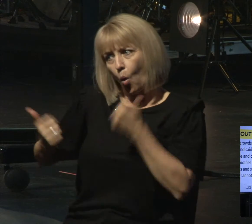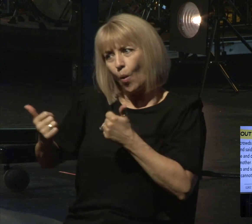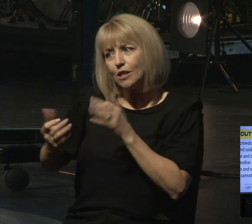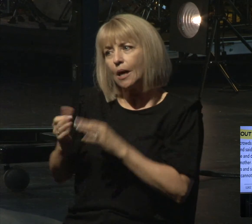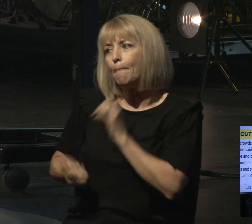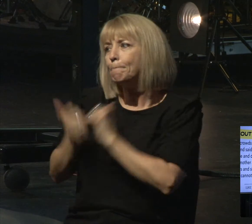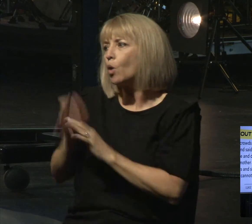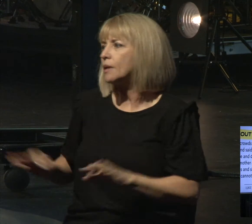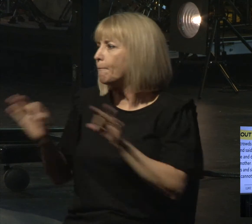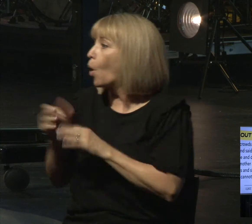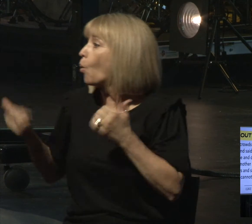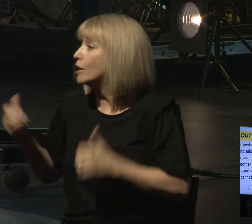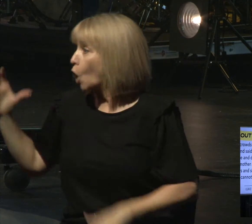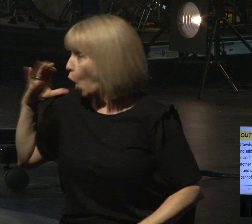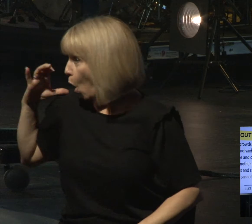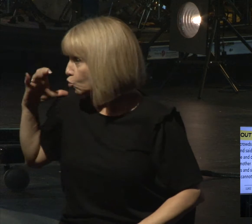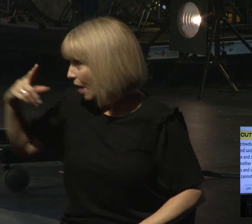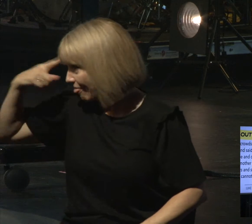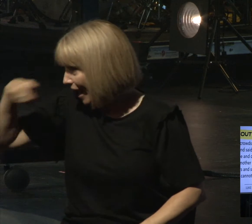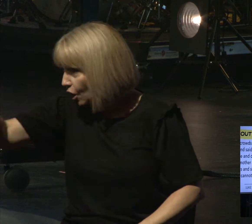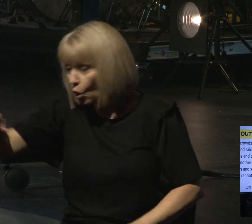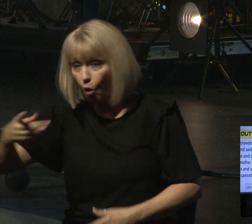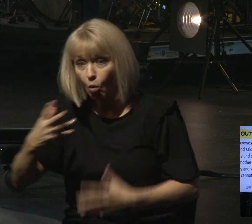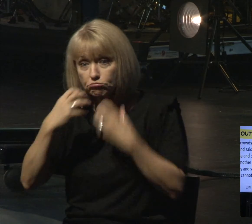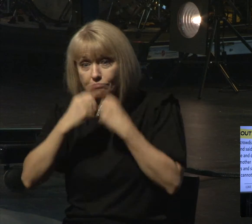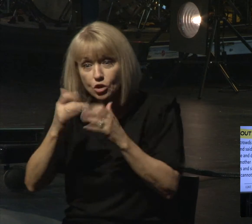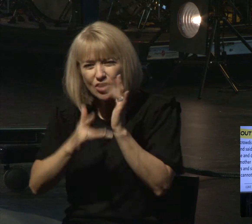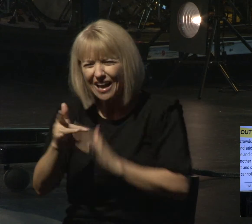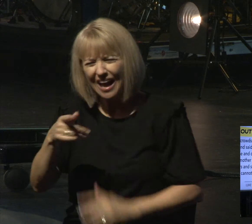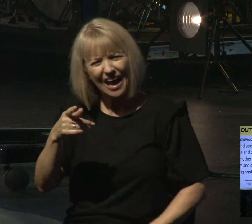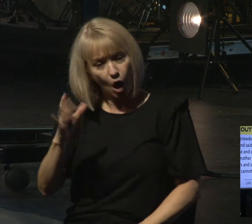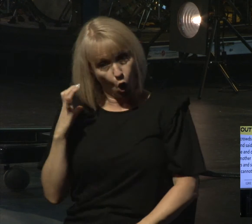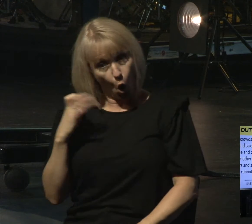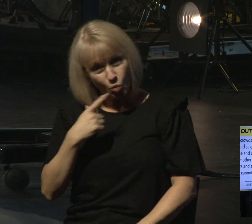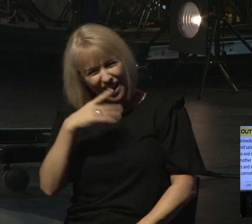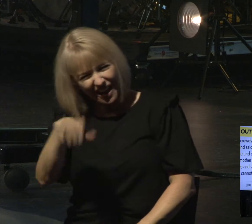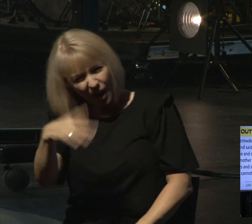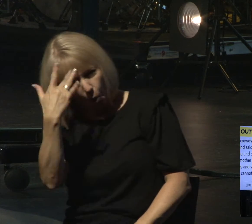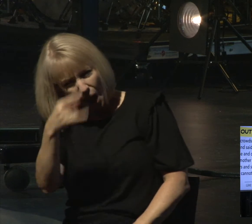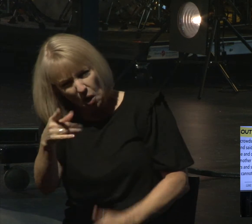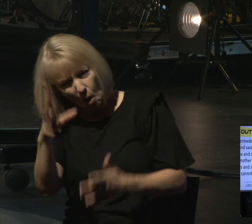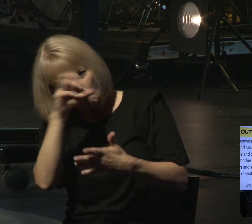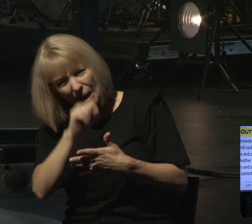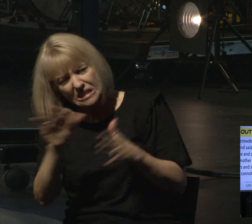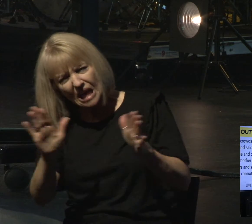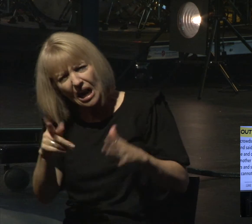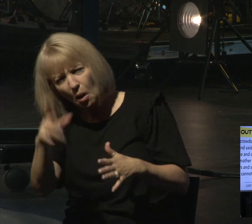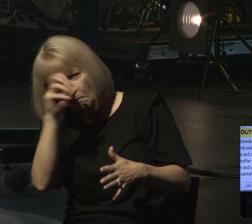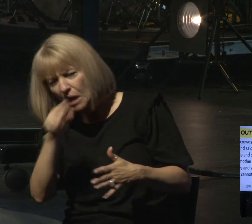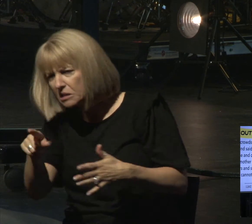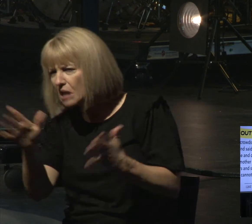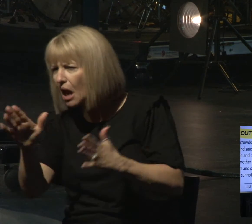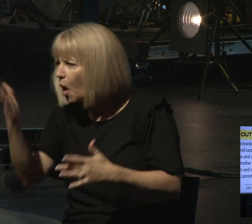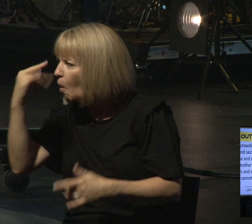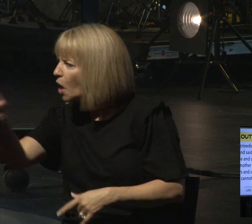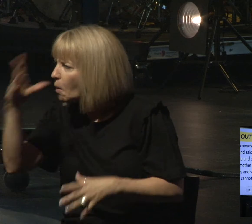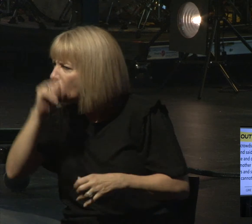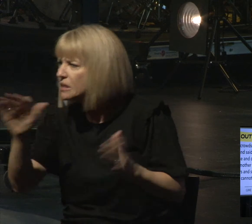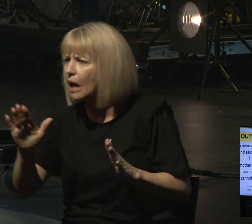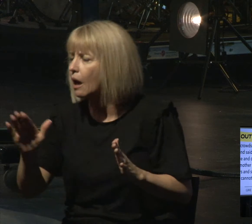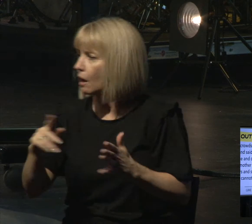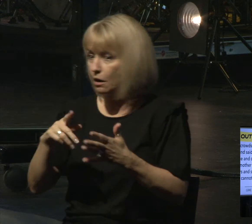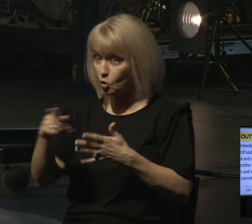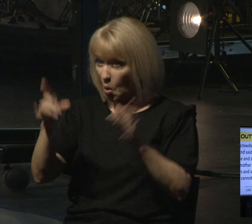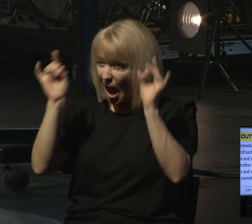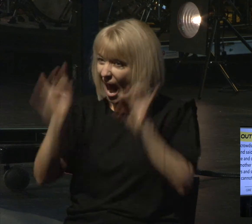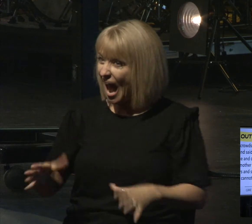team? Does the coach ever ask you this question? Why do you keep missing practice? Why are you not going to the games on Sunday? Do you hate this